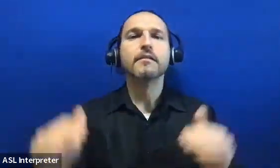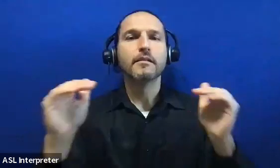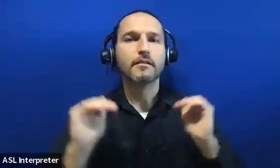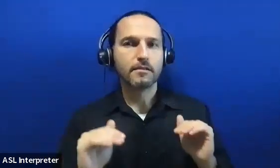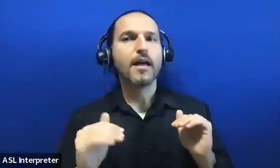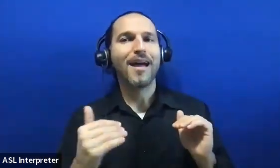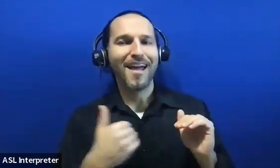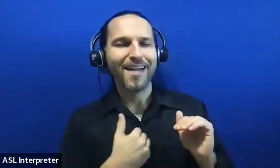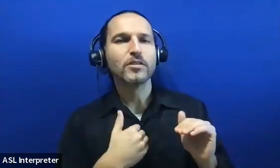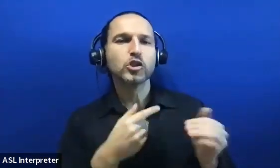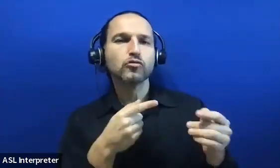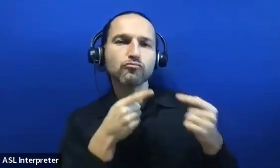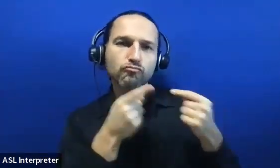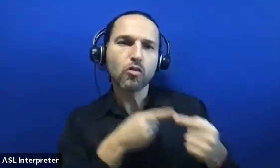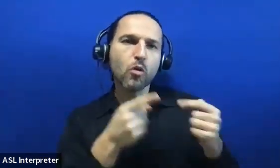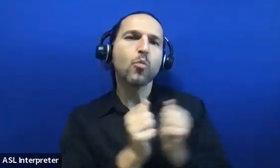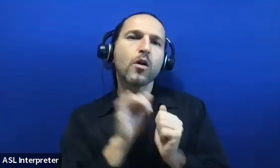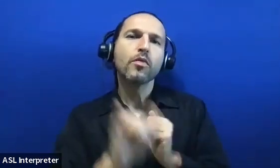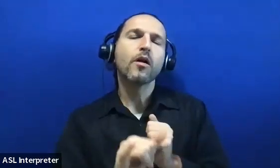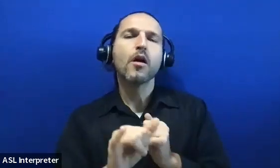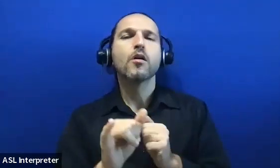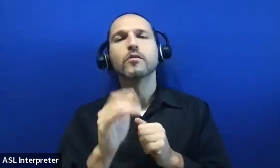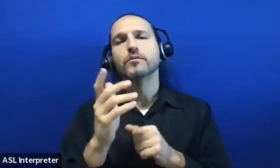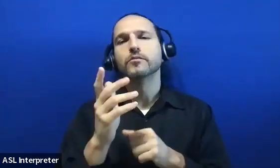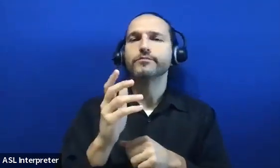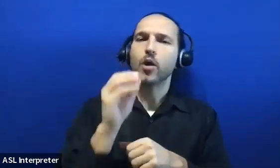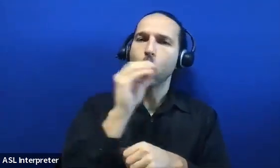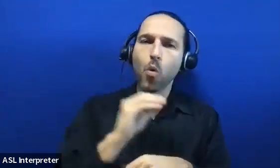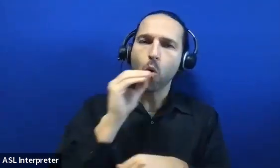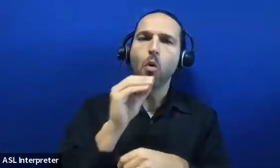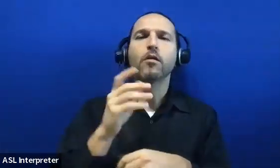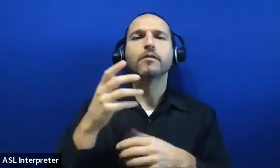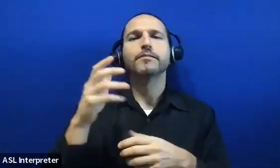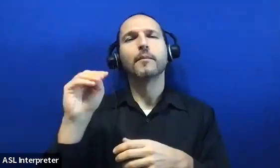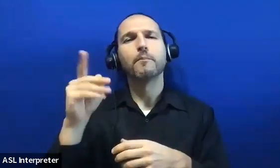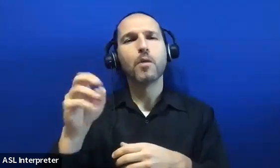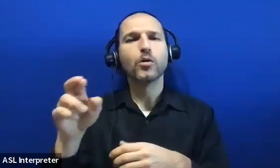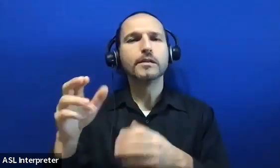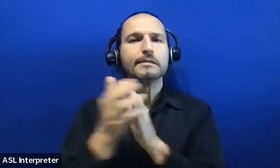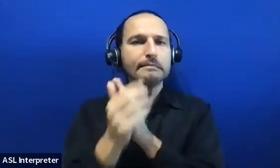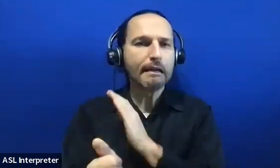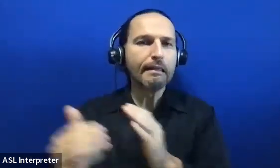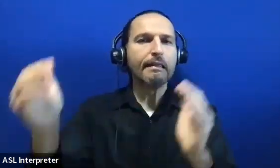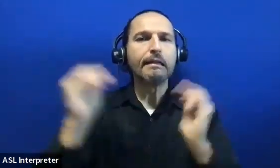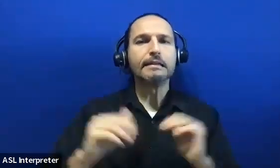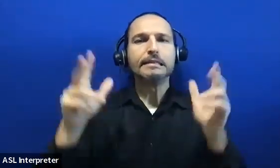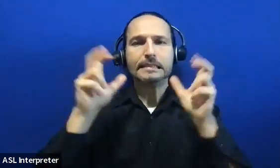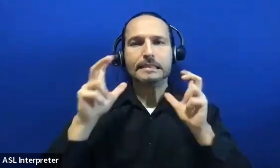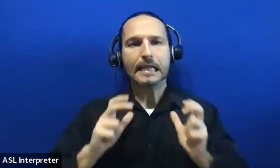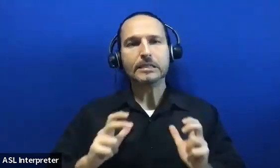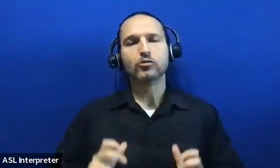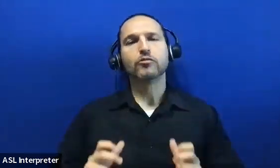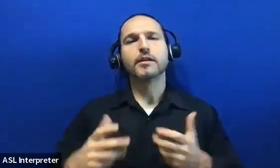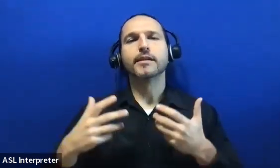are difficulties related to oral motor skills, sensory integration, swallowing